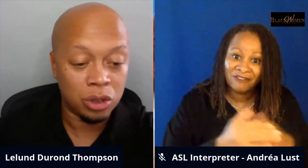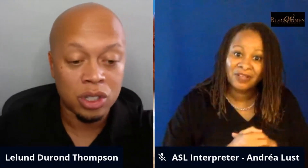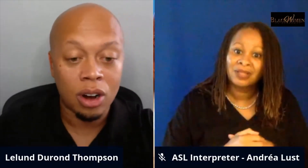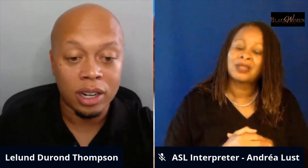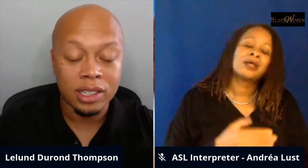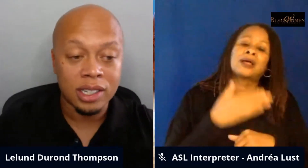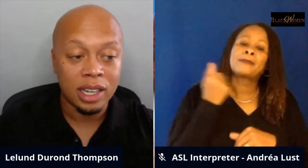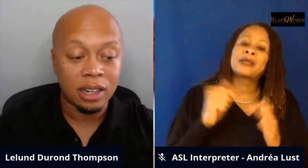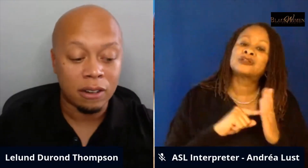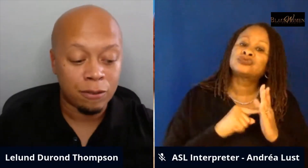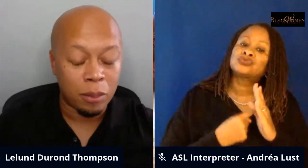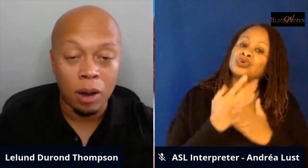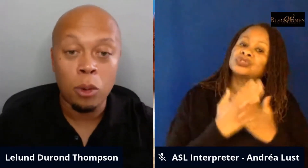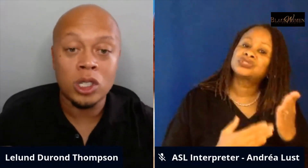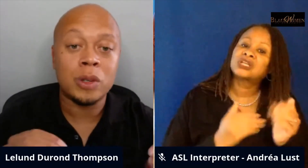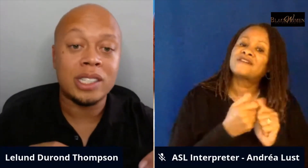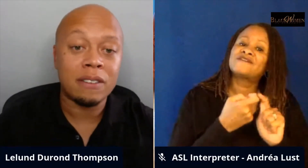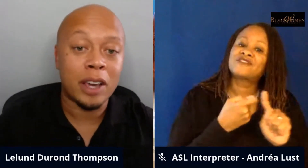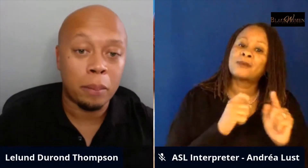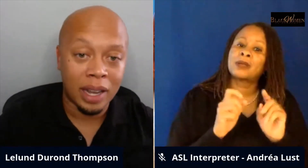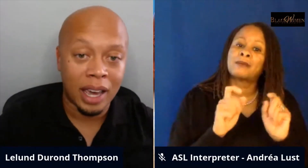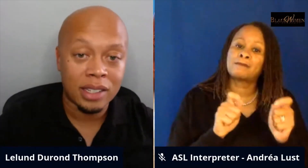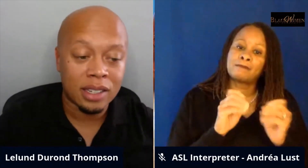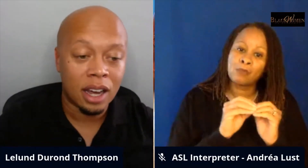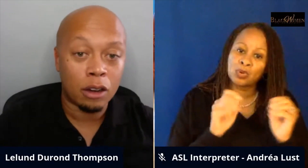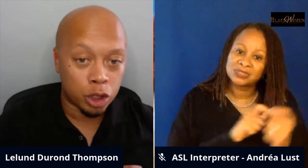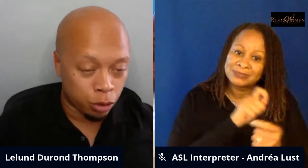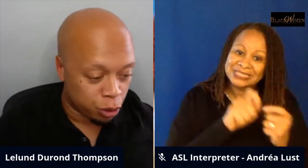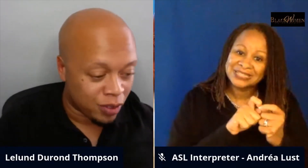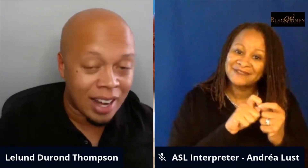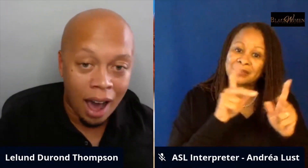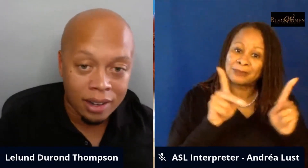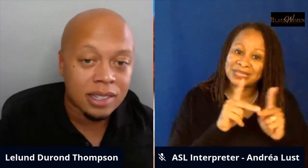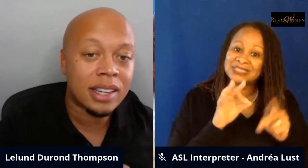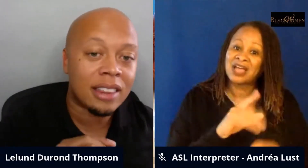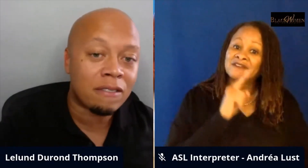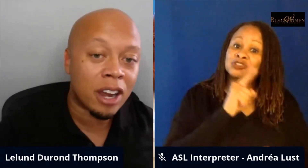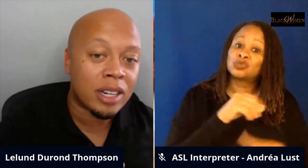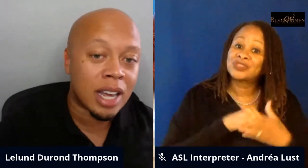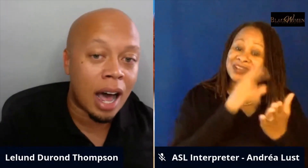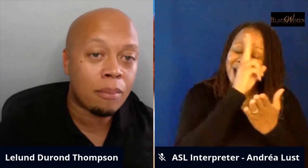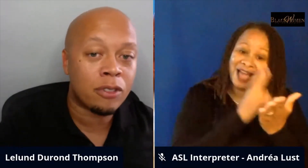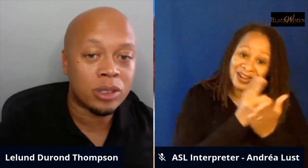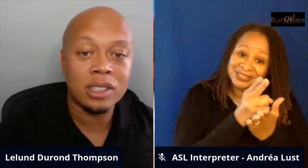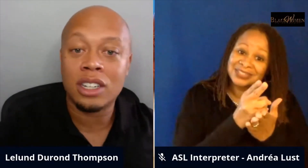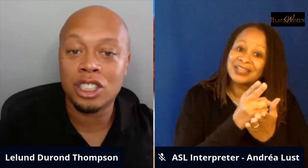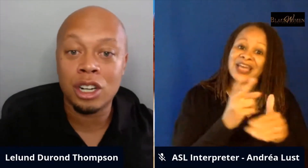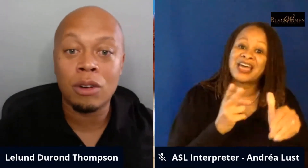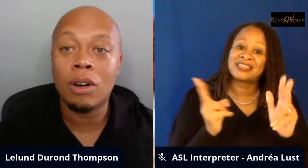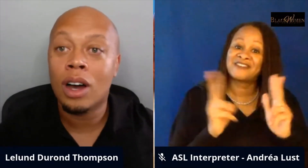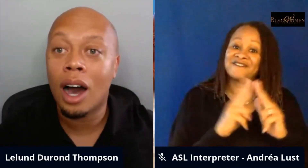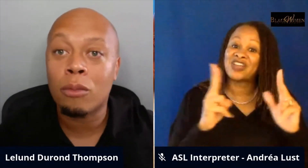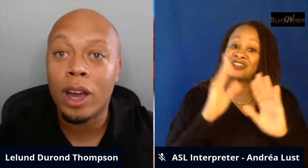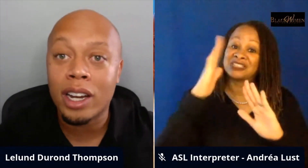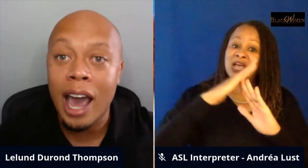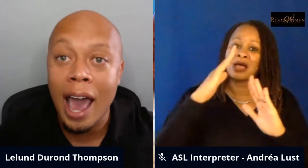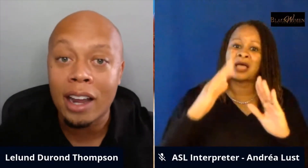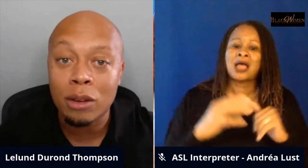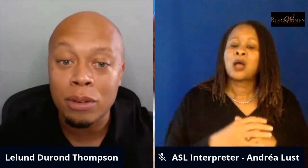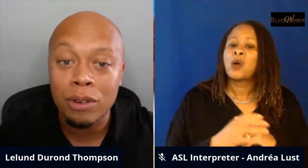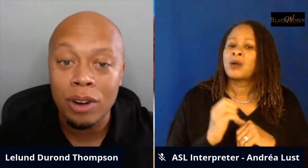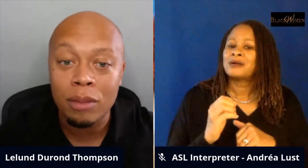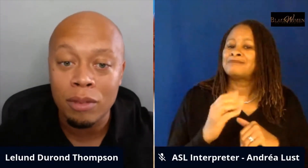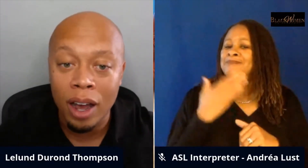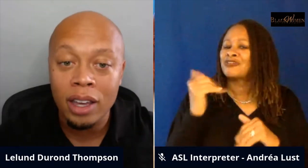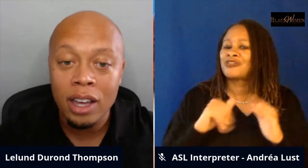better to start a scene from a more specific place of truth and honesty at the very top versus a general, I'm ready to act